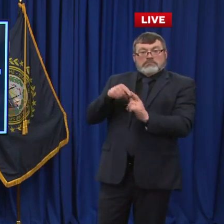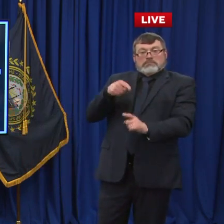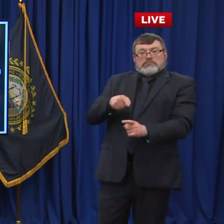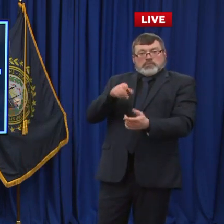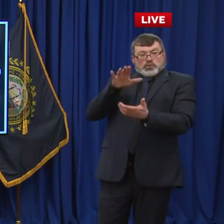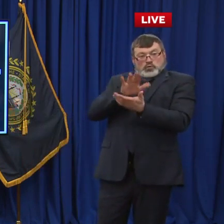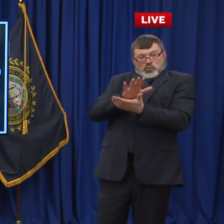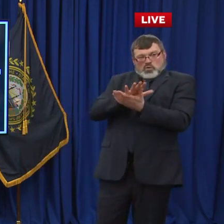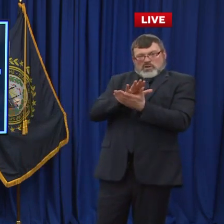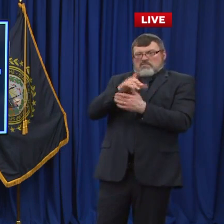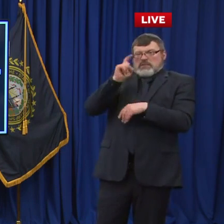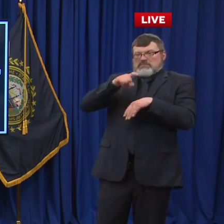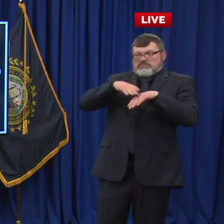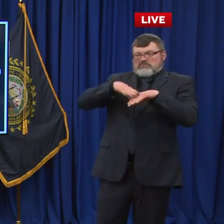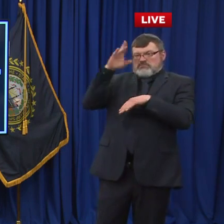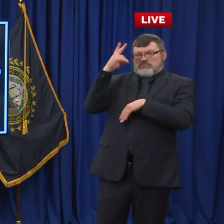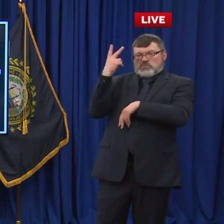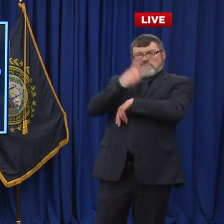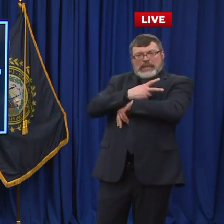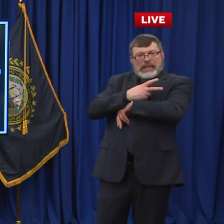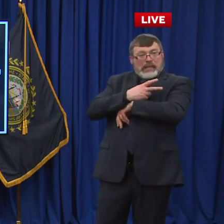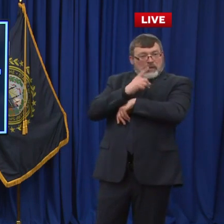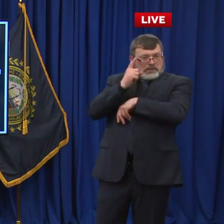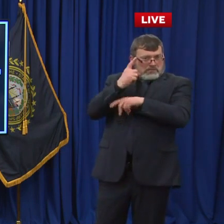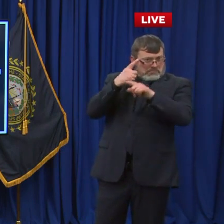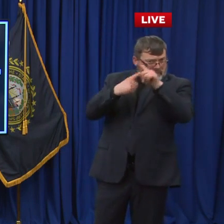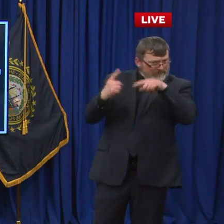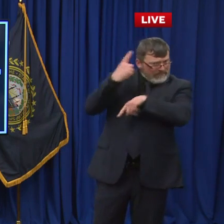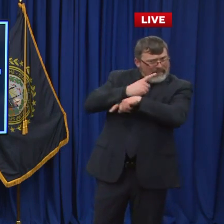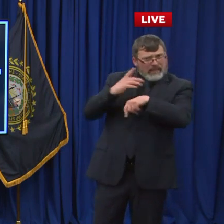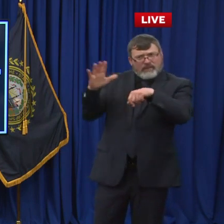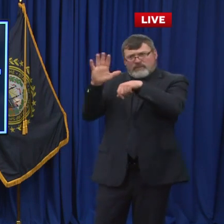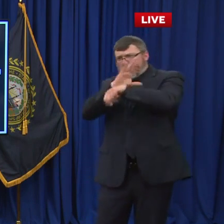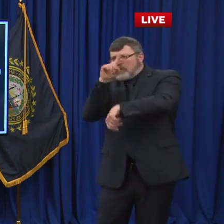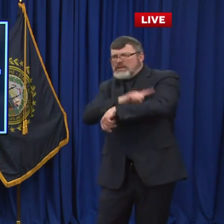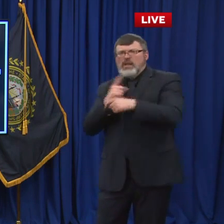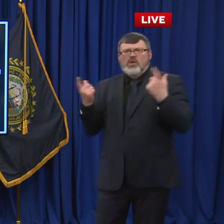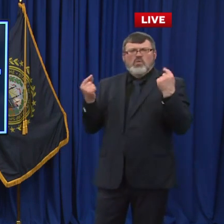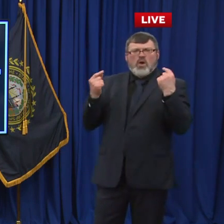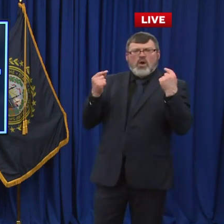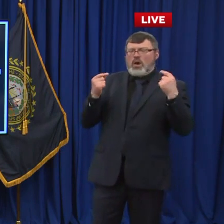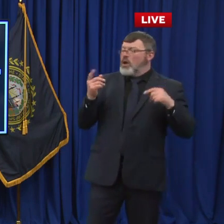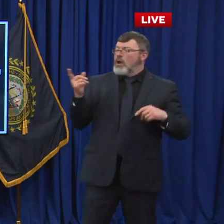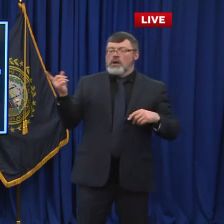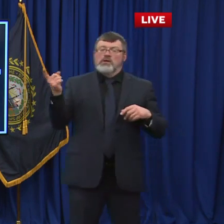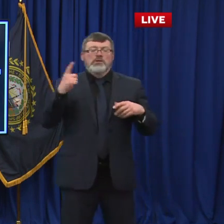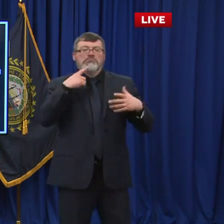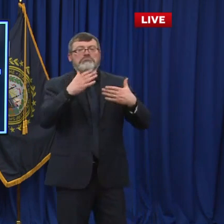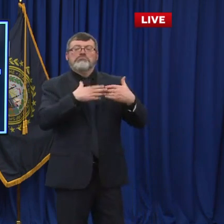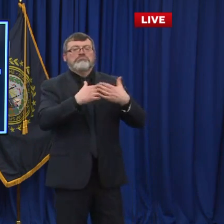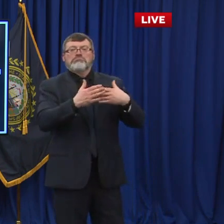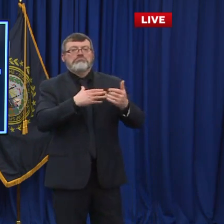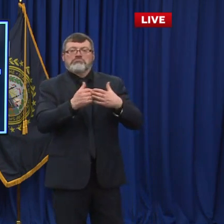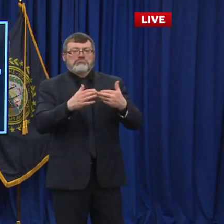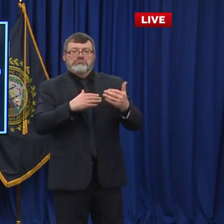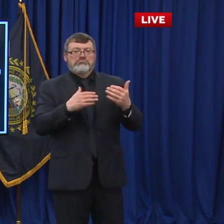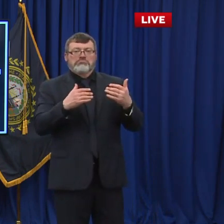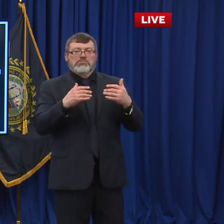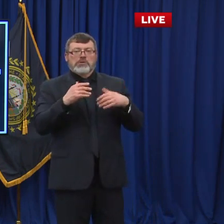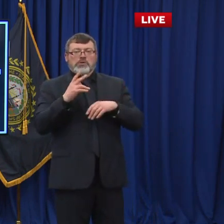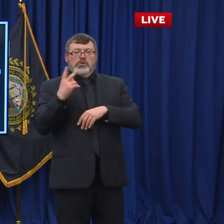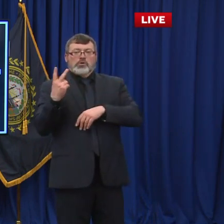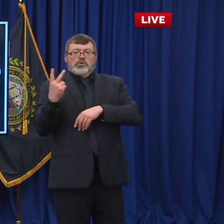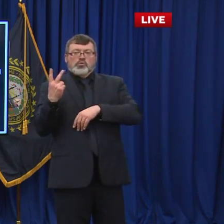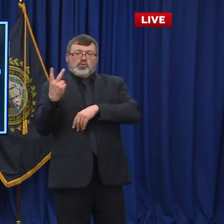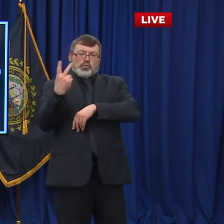I mean, I don't I'm not going to send an exact you have to be in for a certain number of hours, but they kids have to have in-person learning at least two days a week to qualify as a hybrid model.